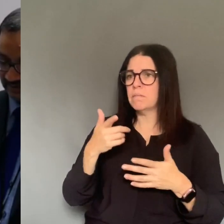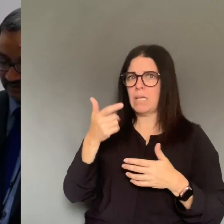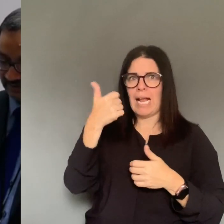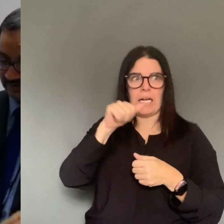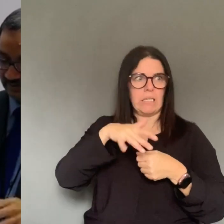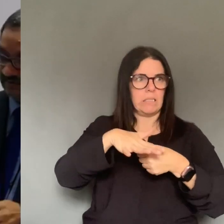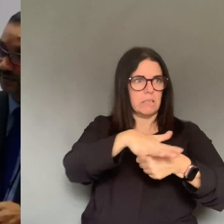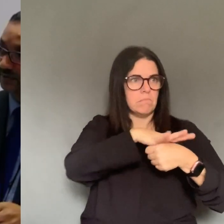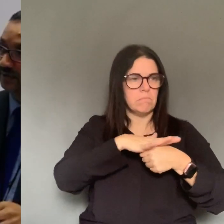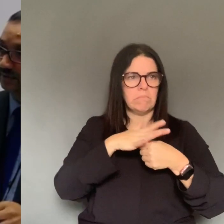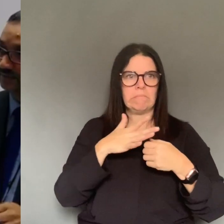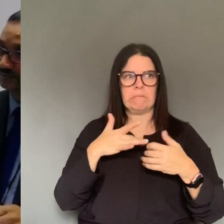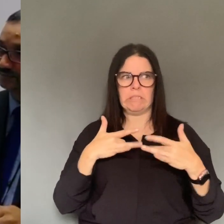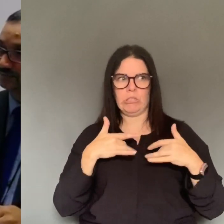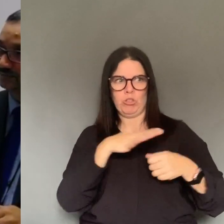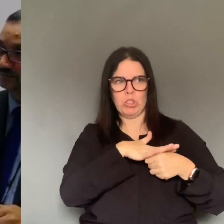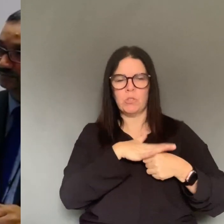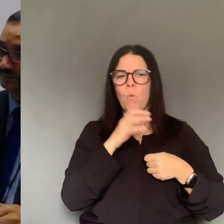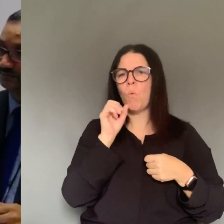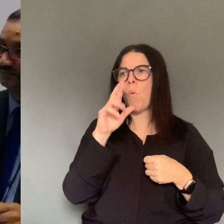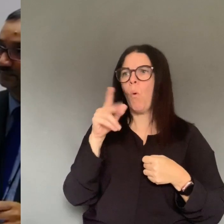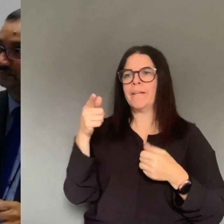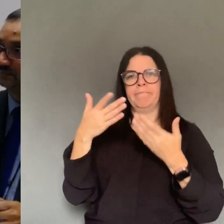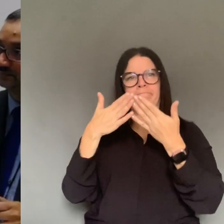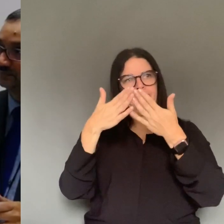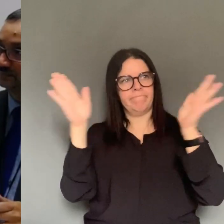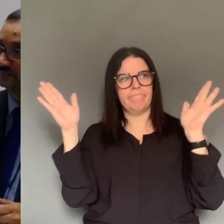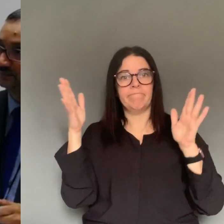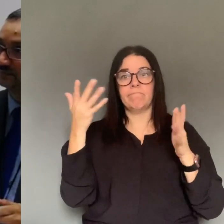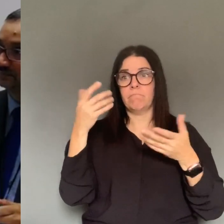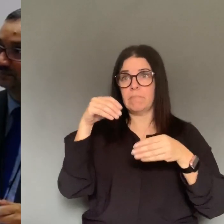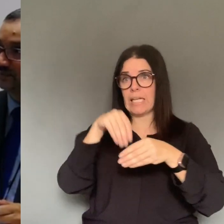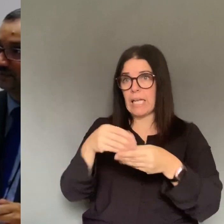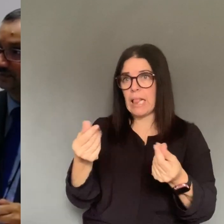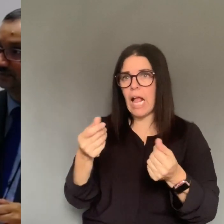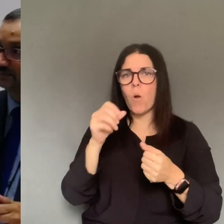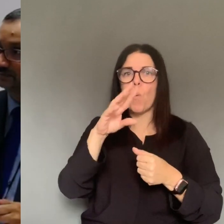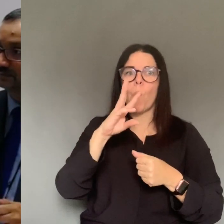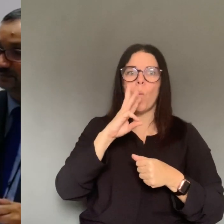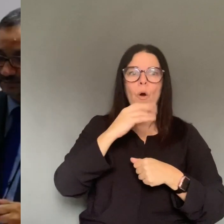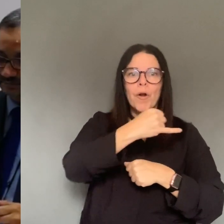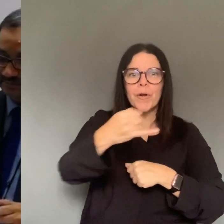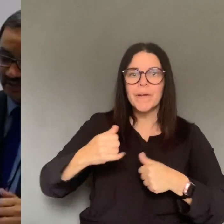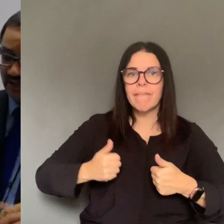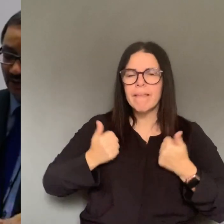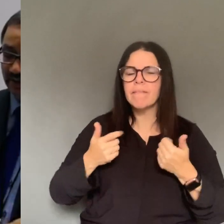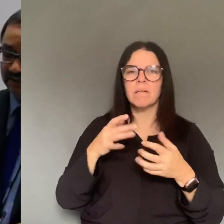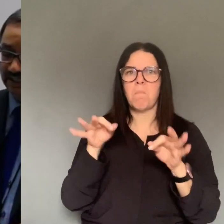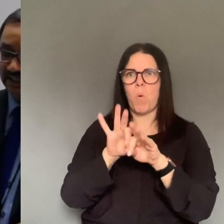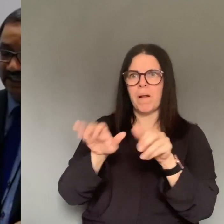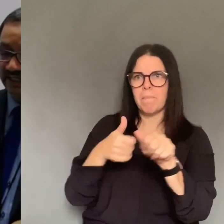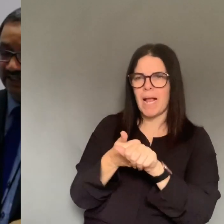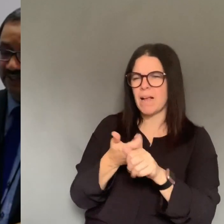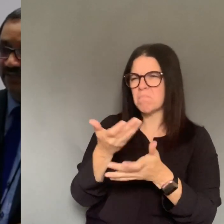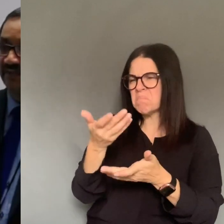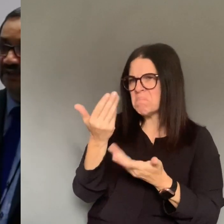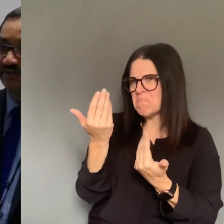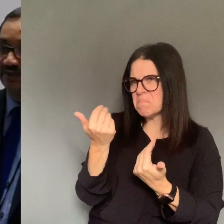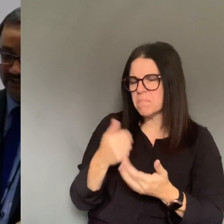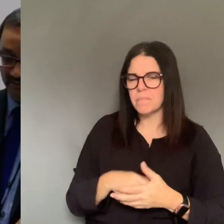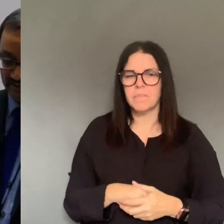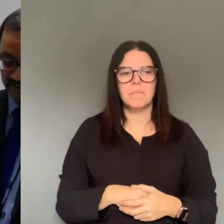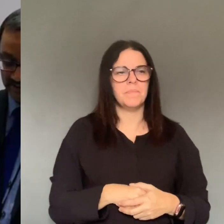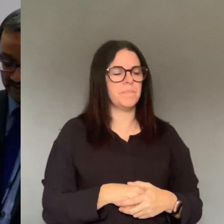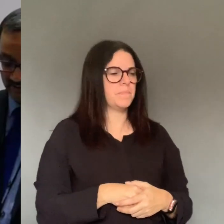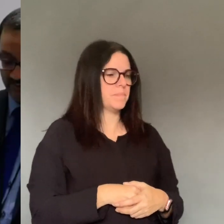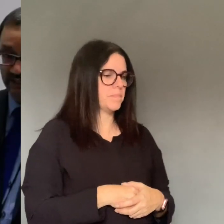community just to say, hey, whether you're inland or near the shoreline, be careful and have a backup plan? Well, I think as part of the